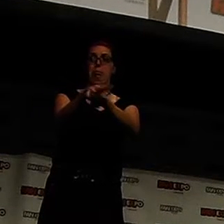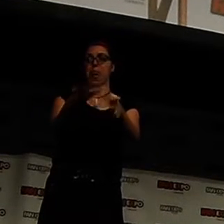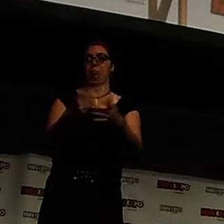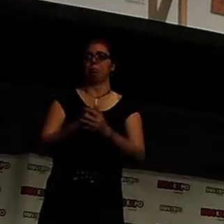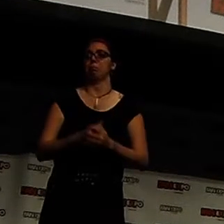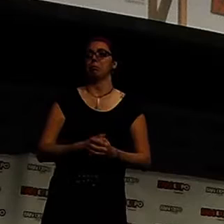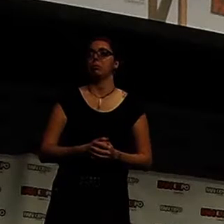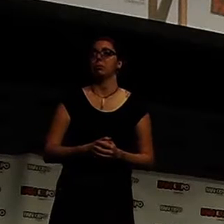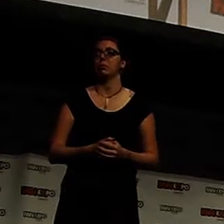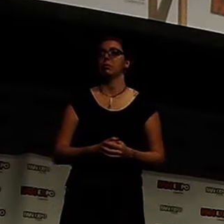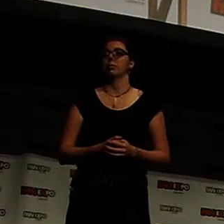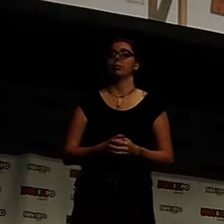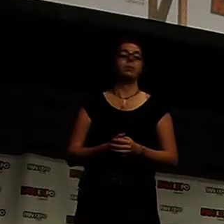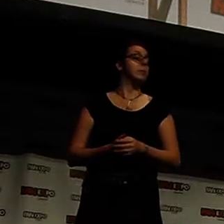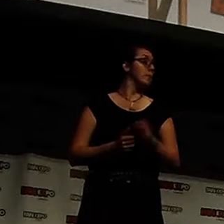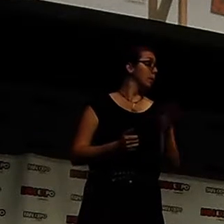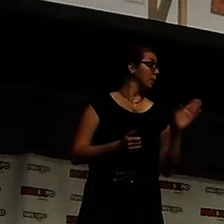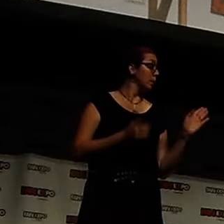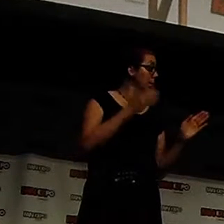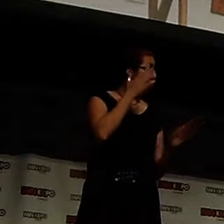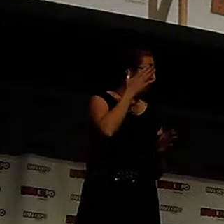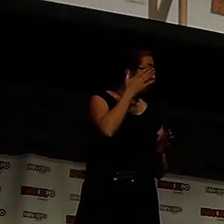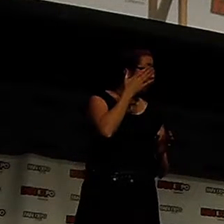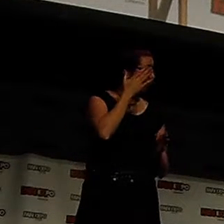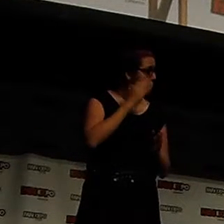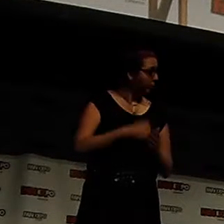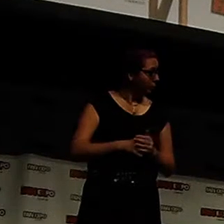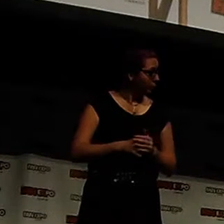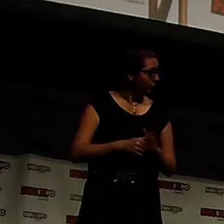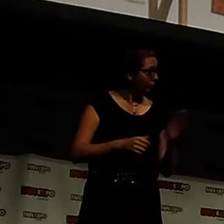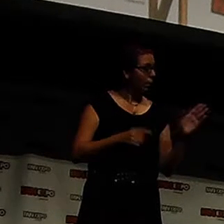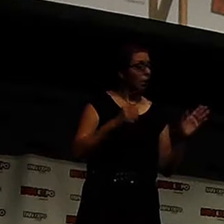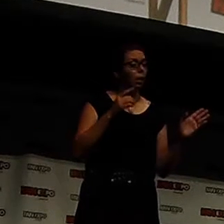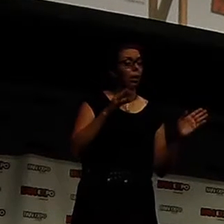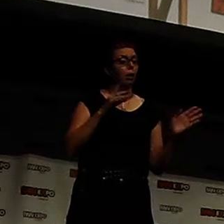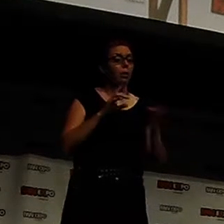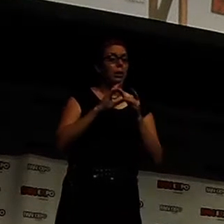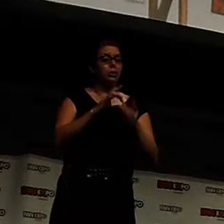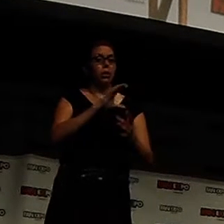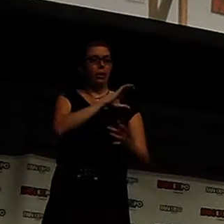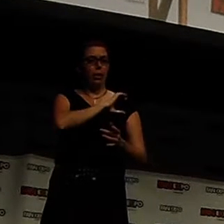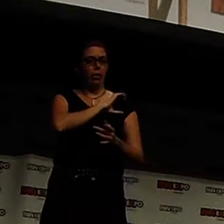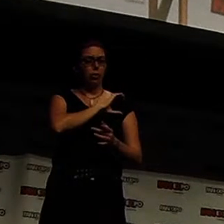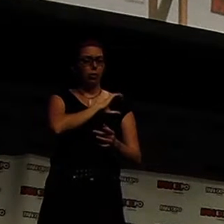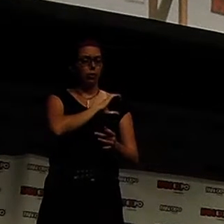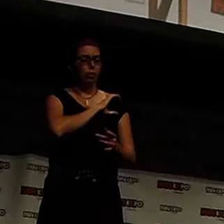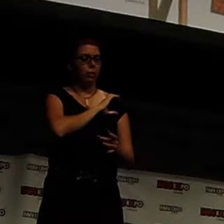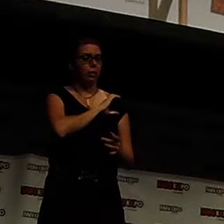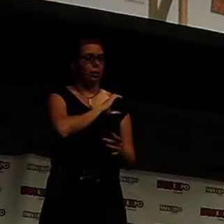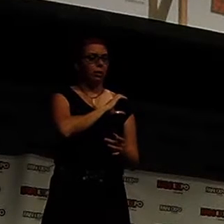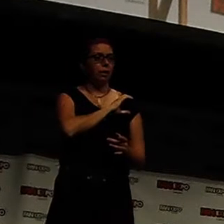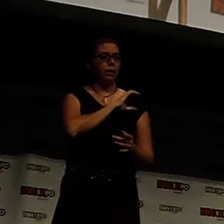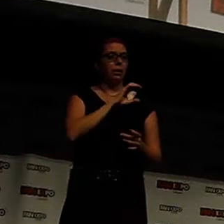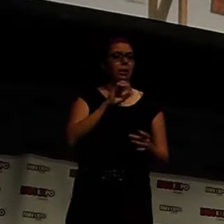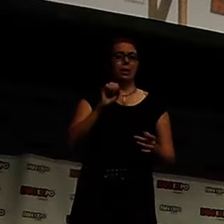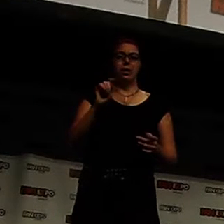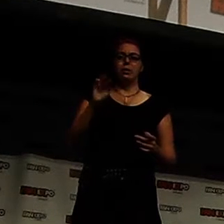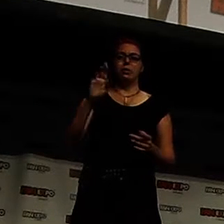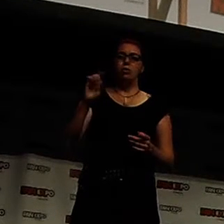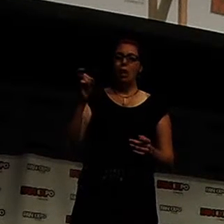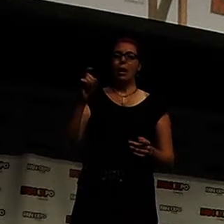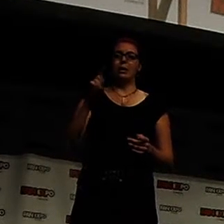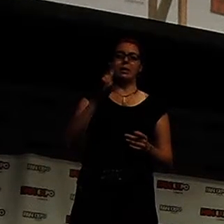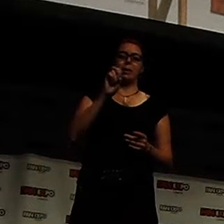Thank you. On the character side of that kind of practical effects equation, is it nice to be able to act opposite characters like Strax and Vestra as